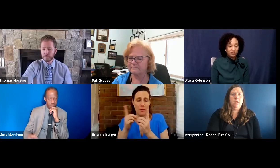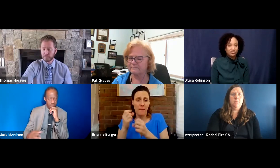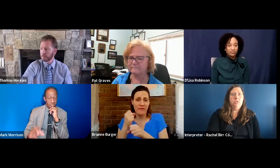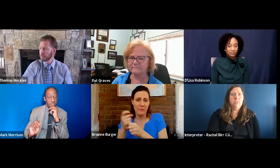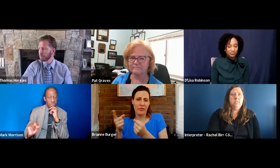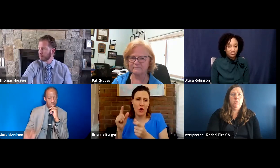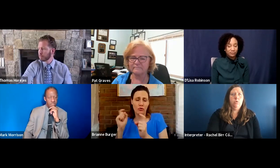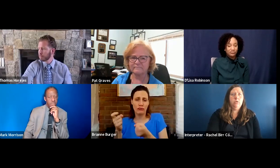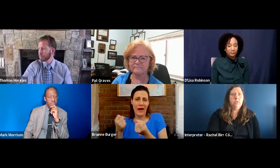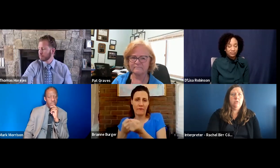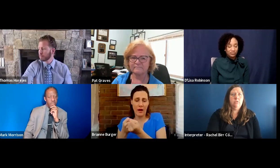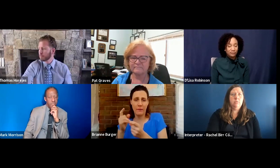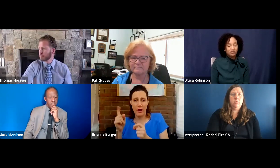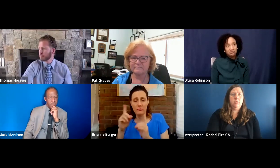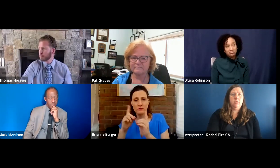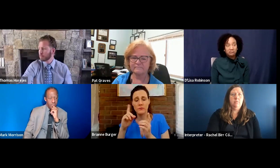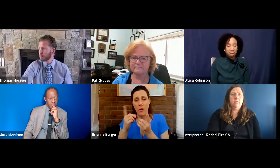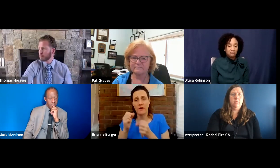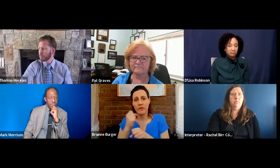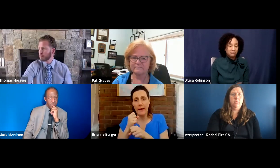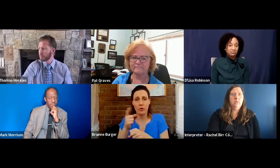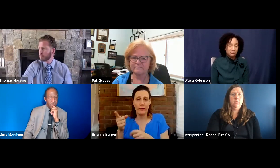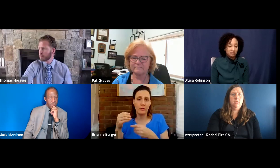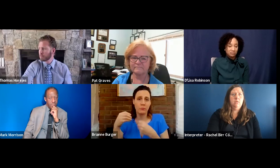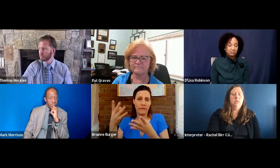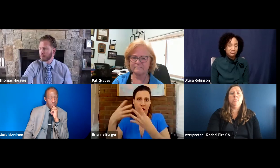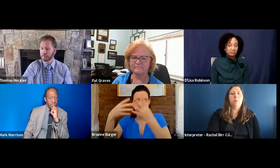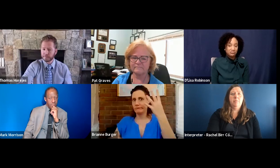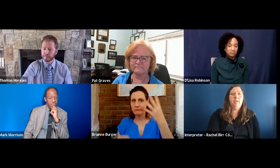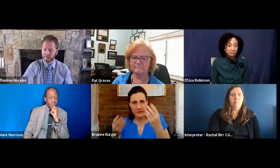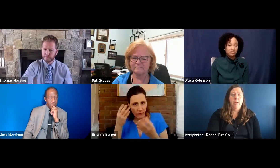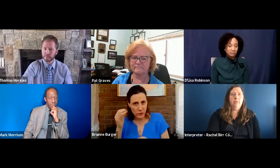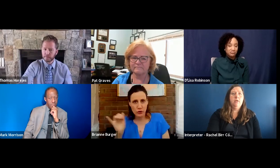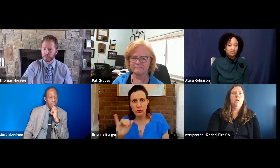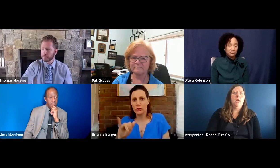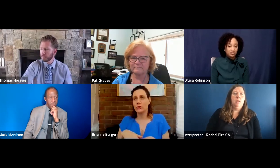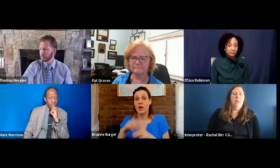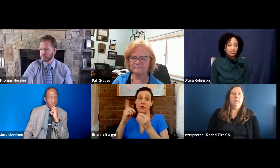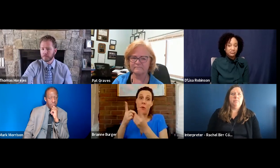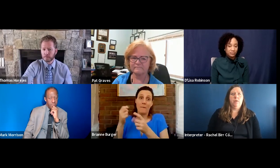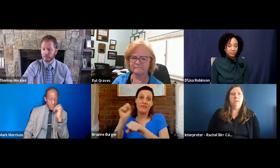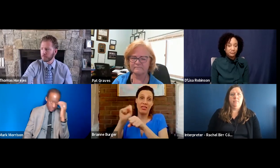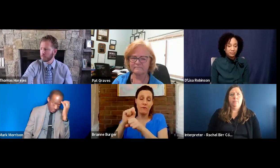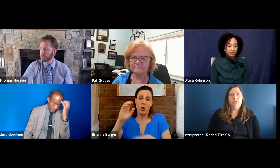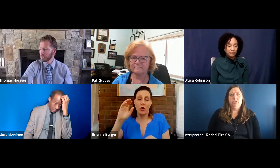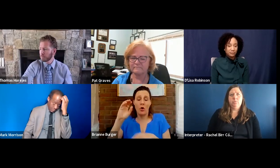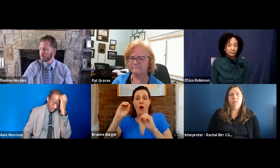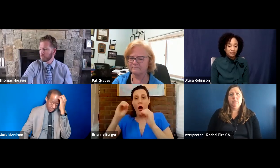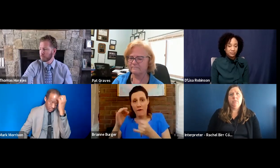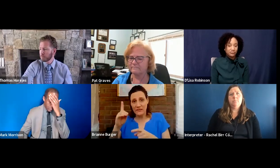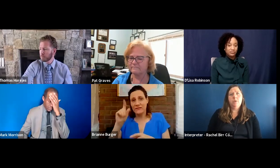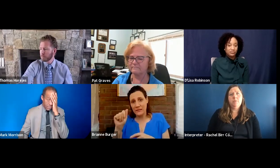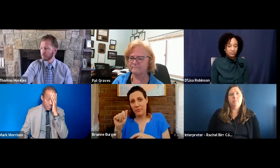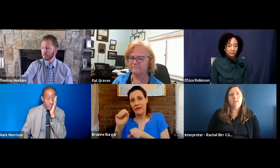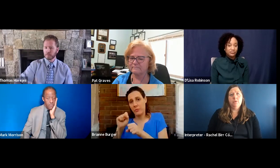job accommodations networks under the Department of Employment, the Department of Labor rather, has a variety of information as well.